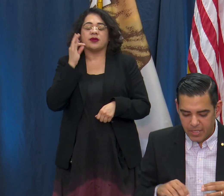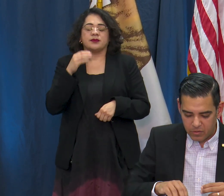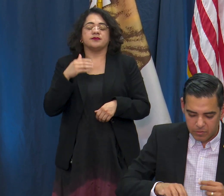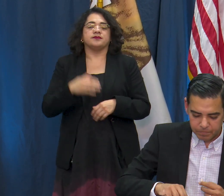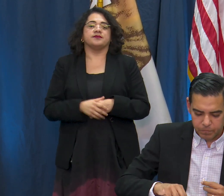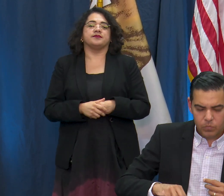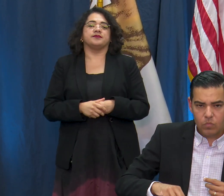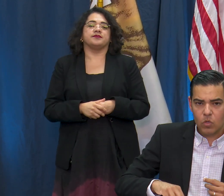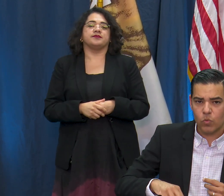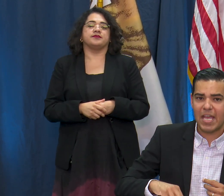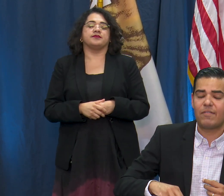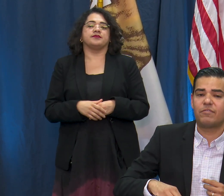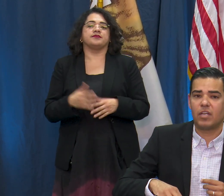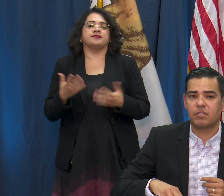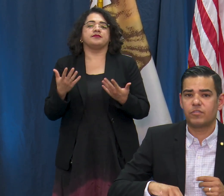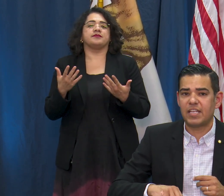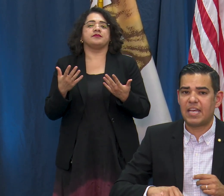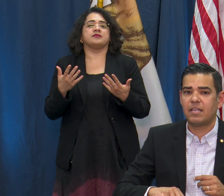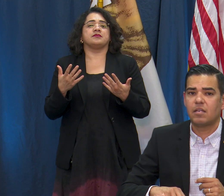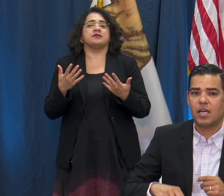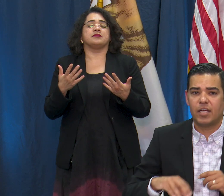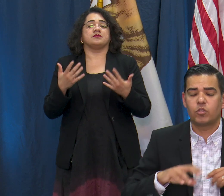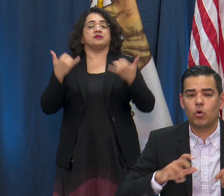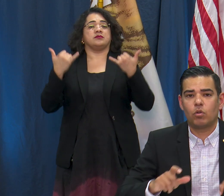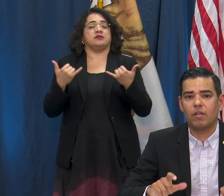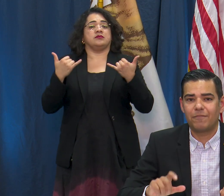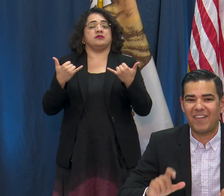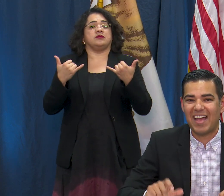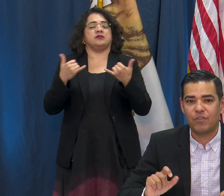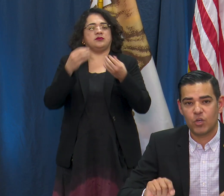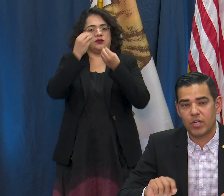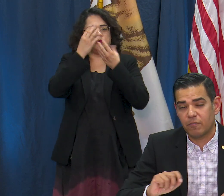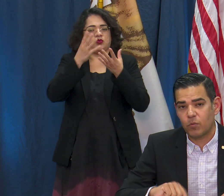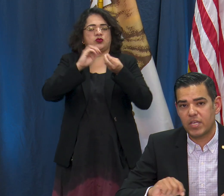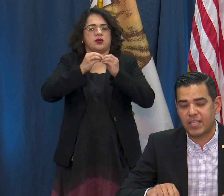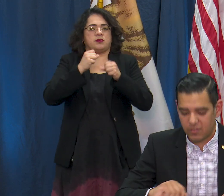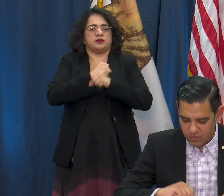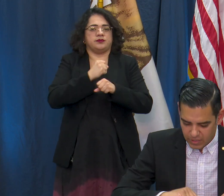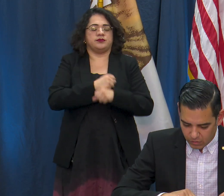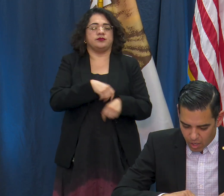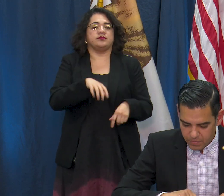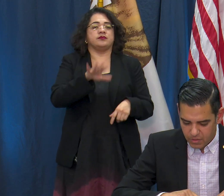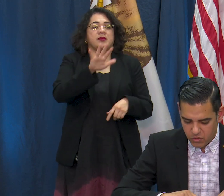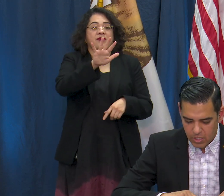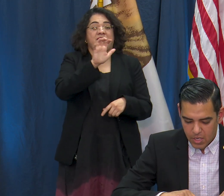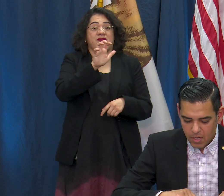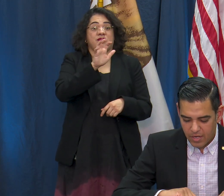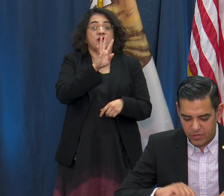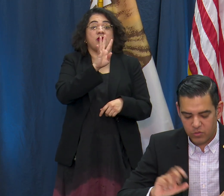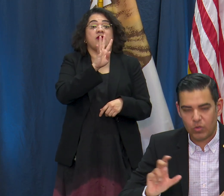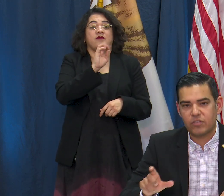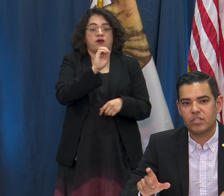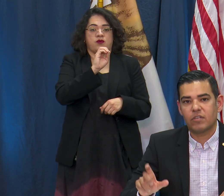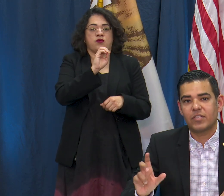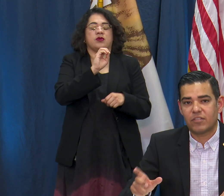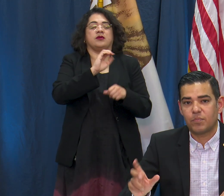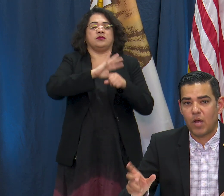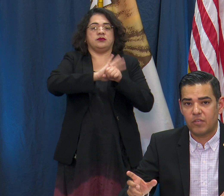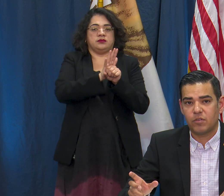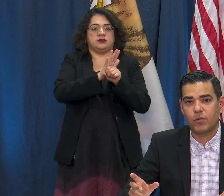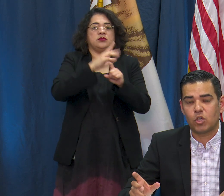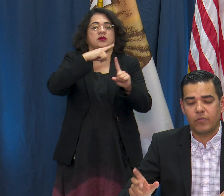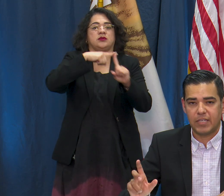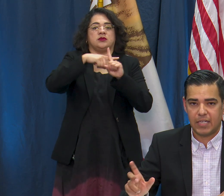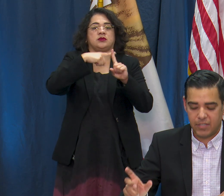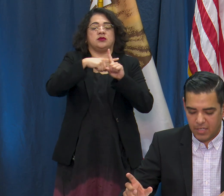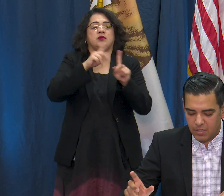general updates. We have, as of today, a total of 540 cases in Long Beach. This is residents that have tested